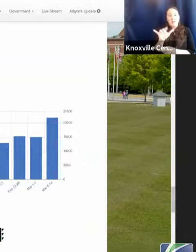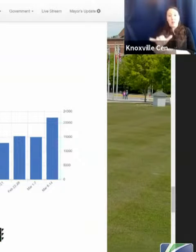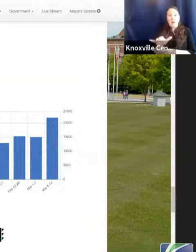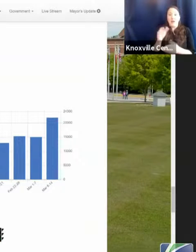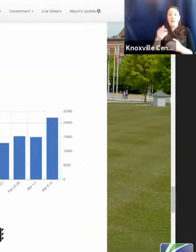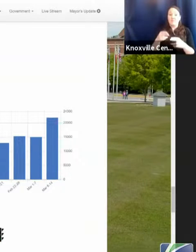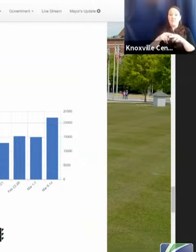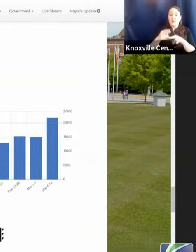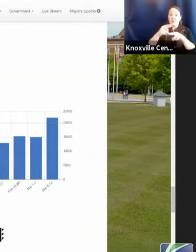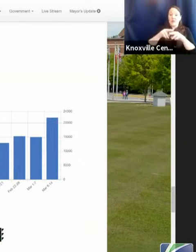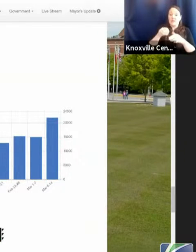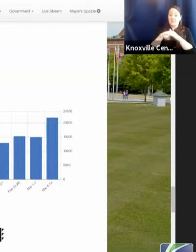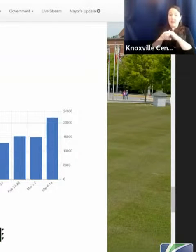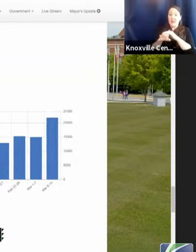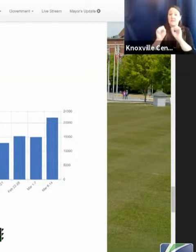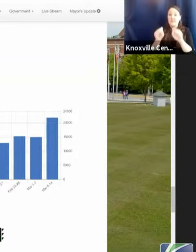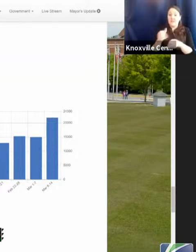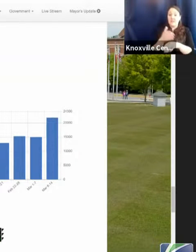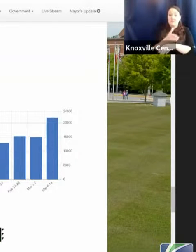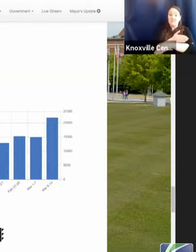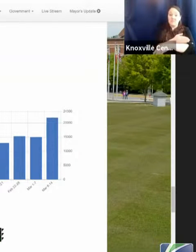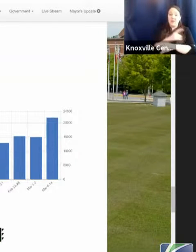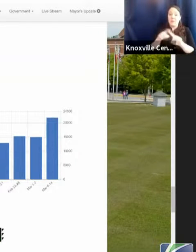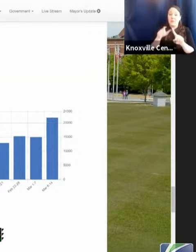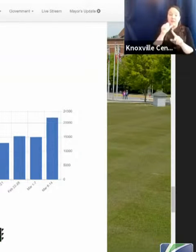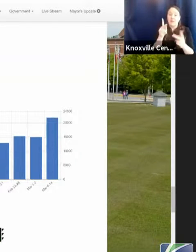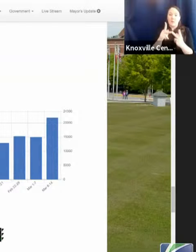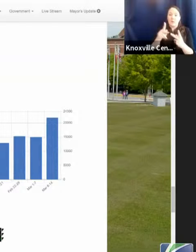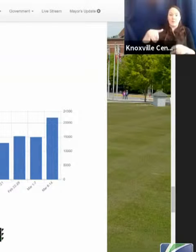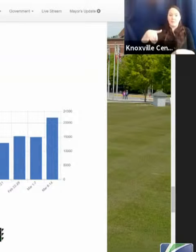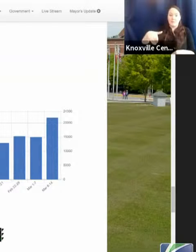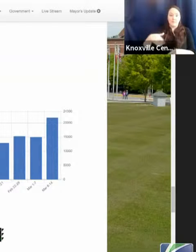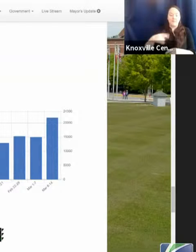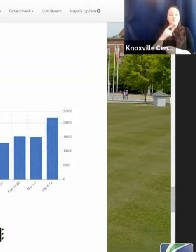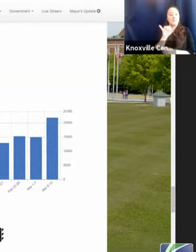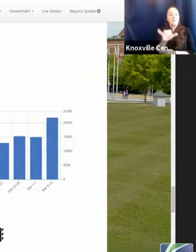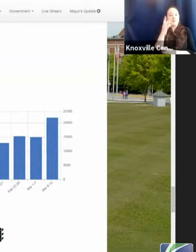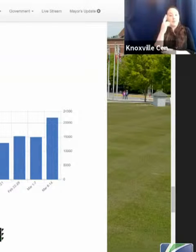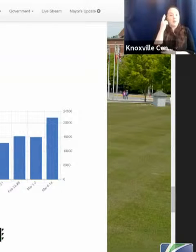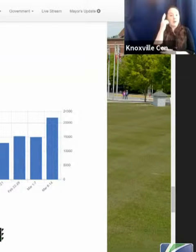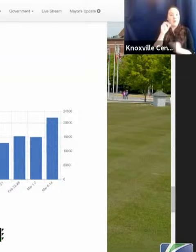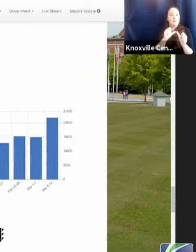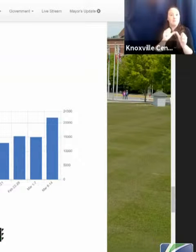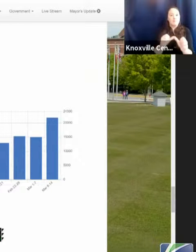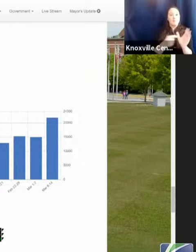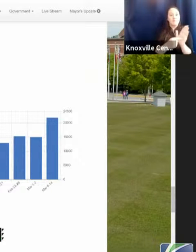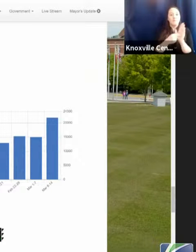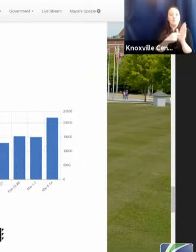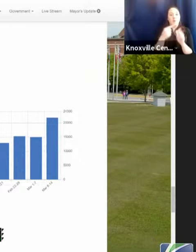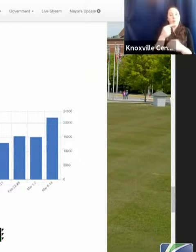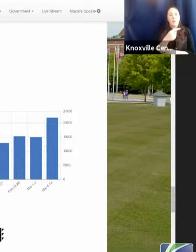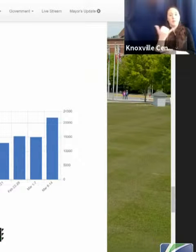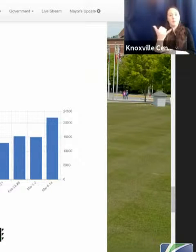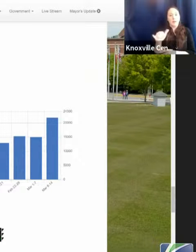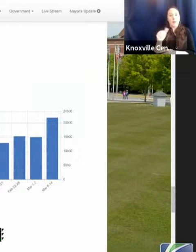it's not quite where we want it to be yet. For these reasons, we are continuing to represent this benchmark as